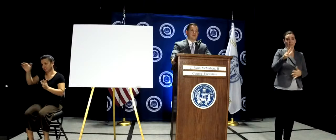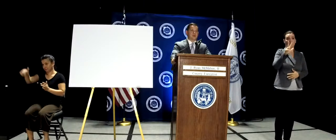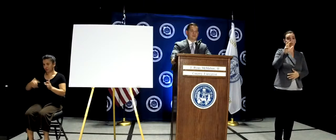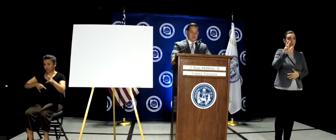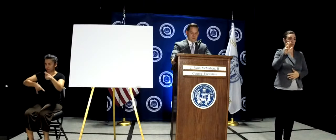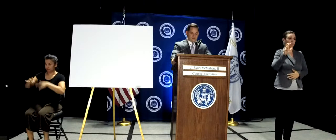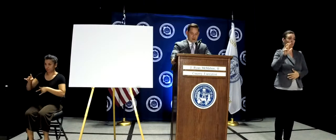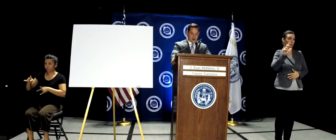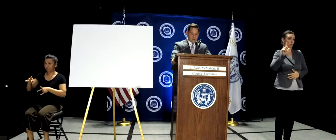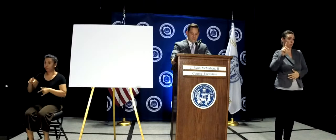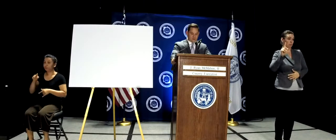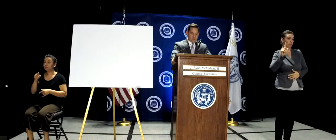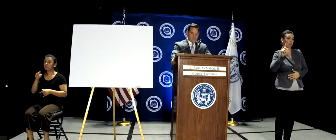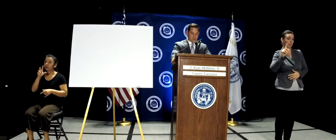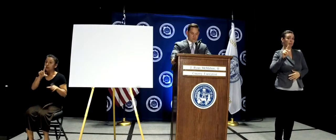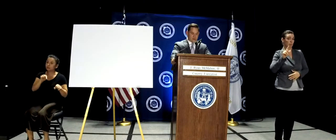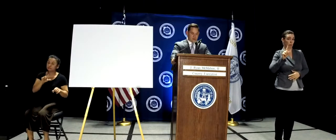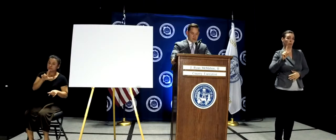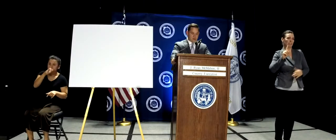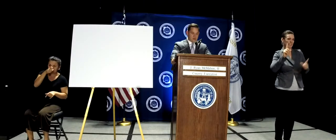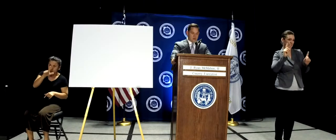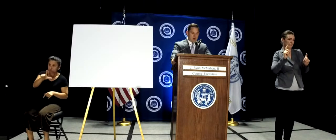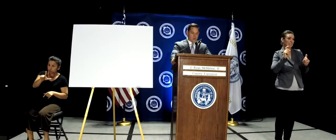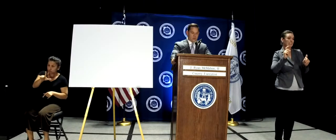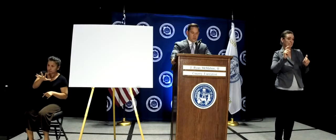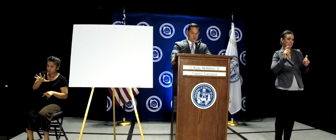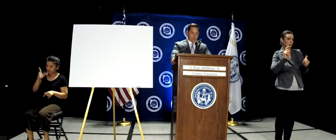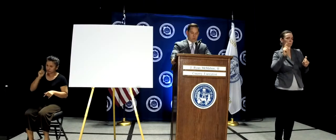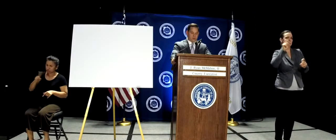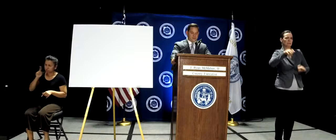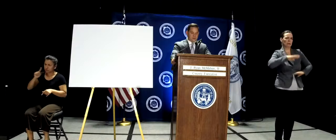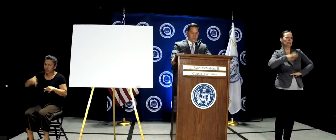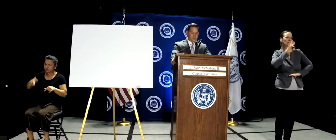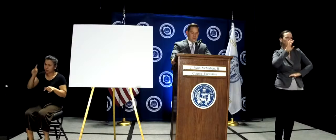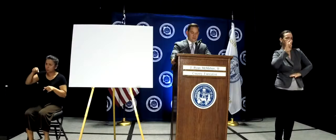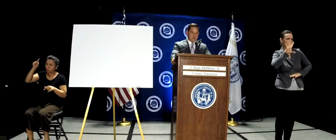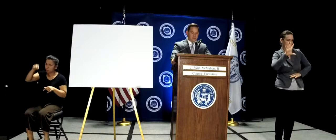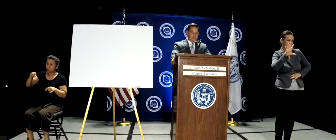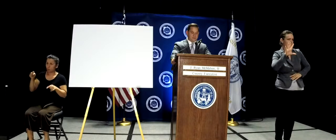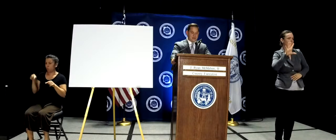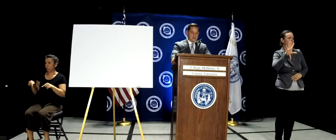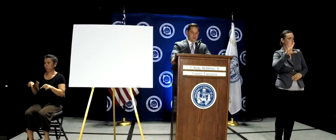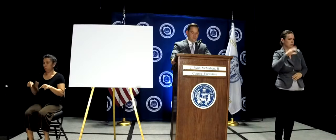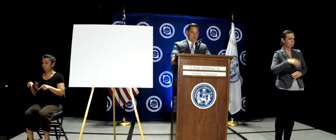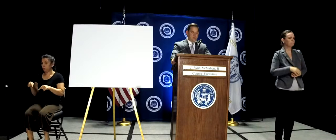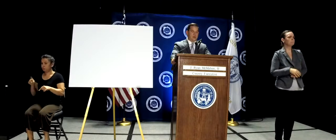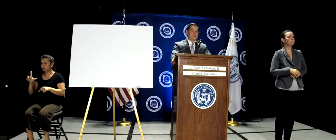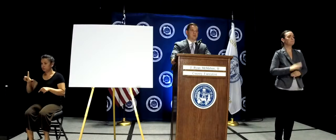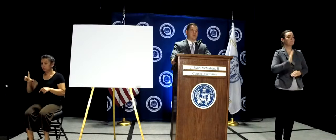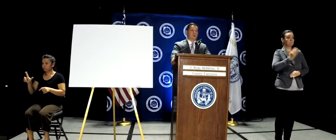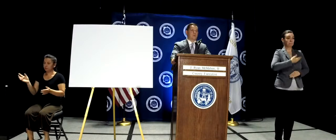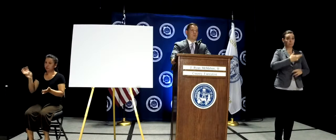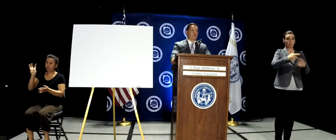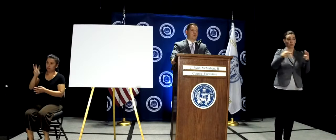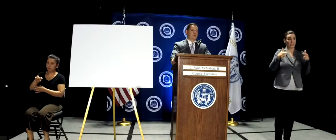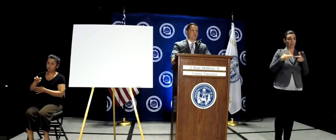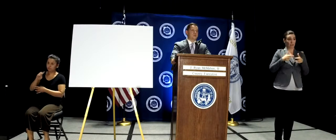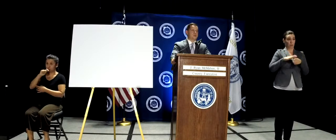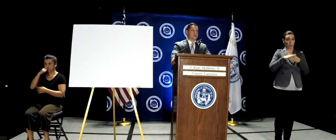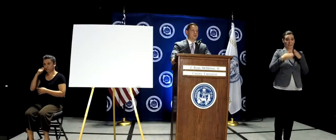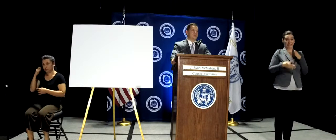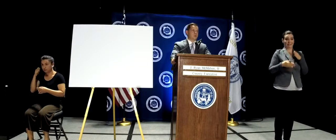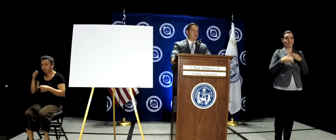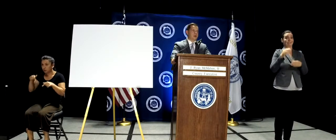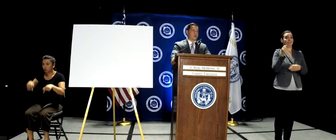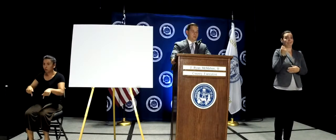is 775 per day. Our region reported over 7,000 tests over the weekend, so a really